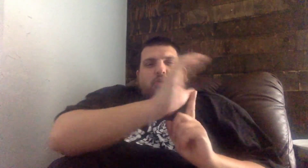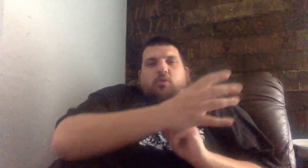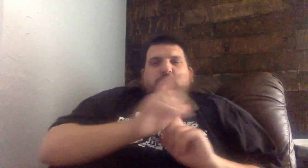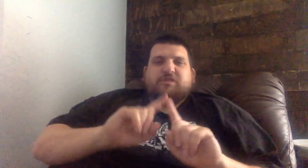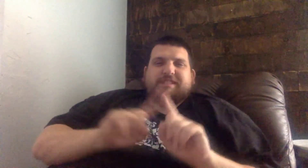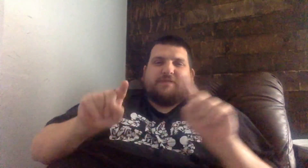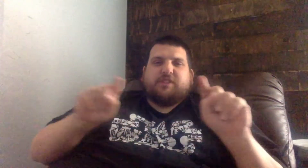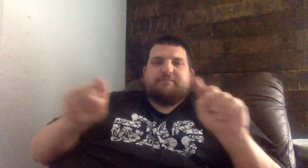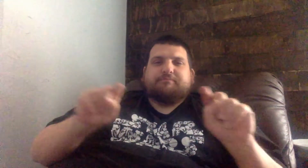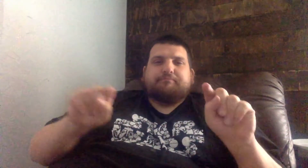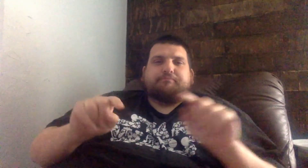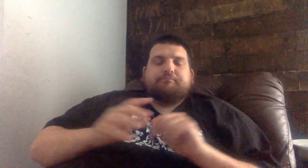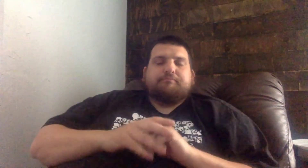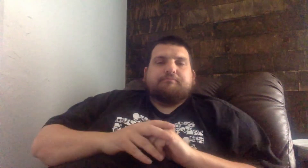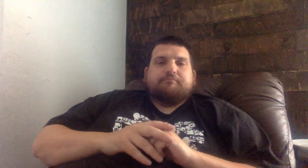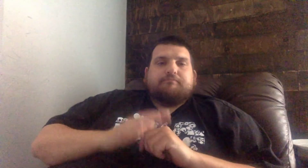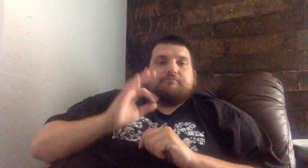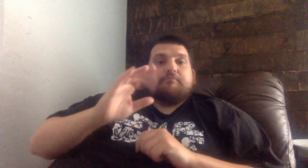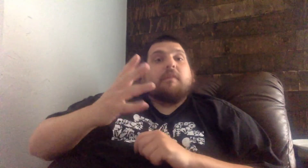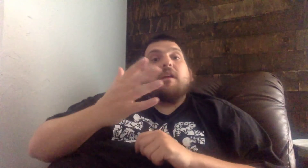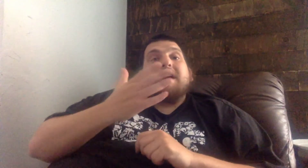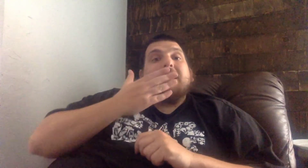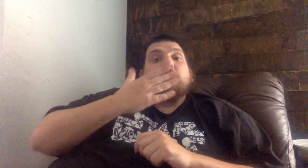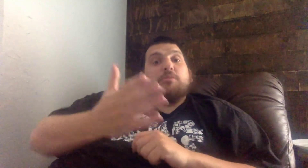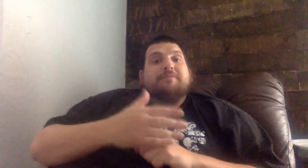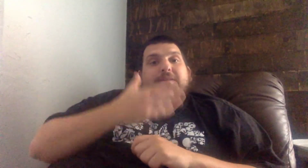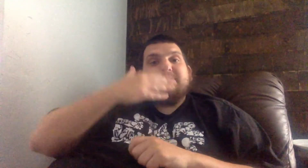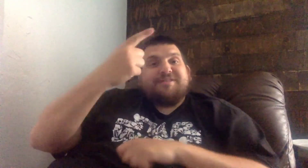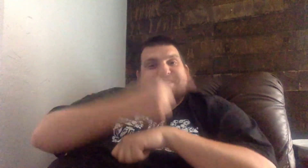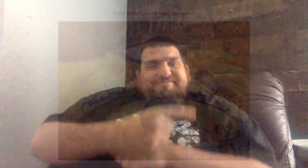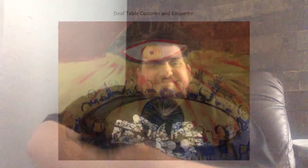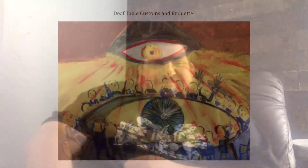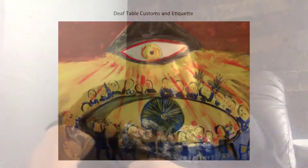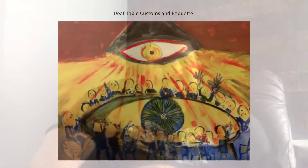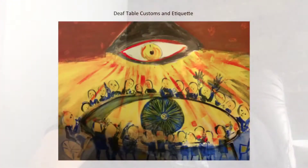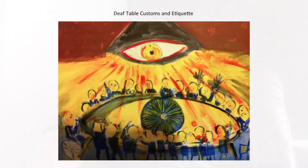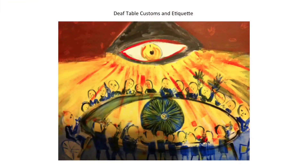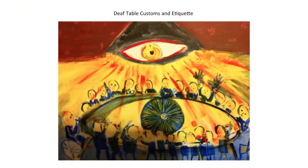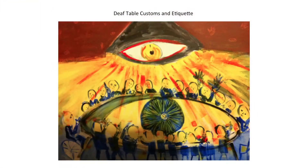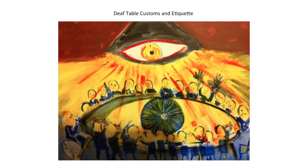That's so there's cultural differences. Thank you and have a good day.